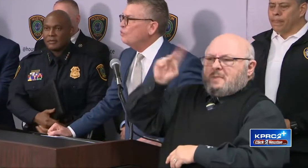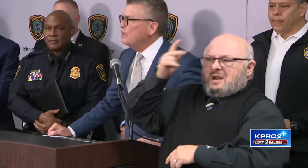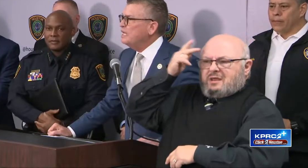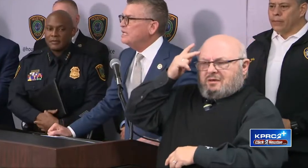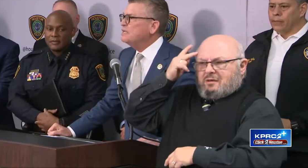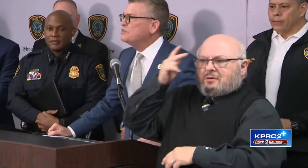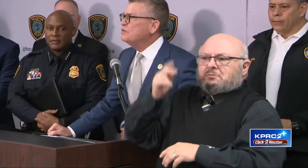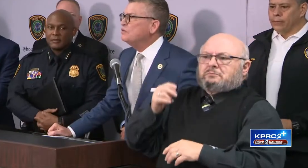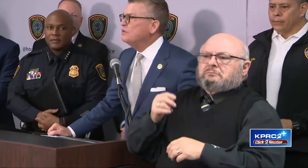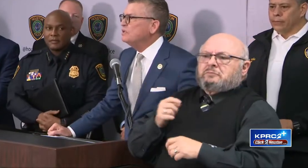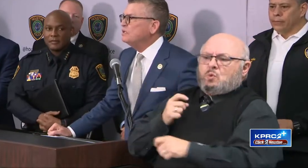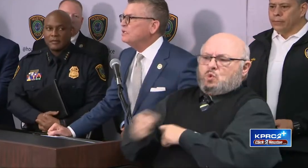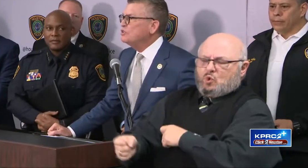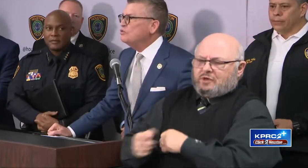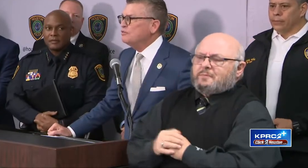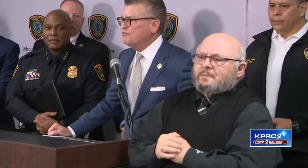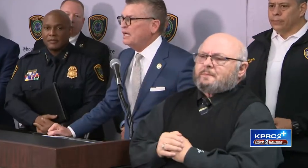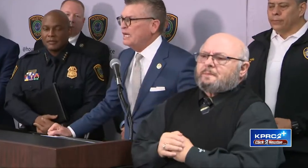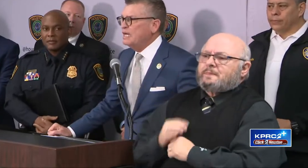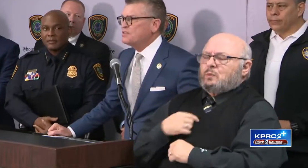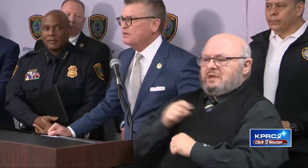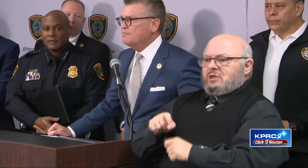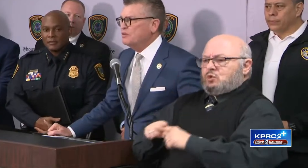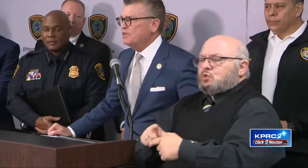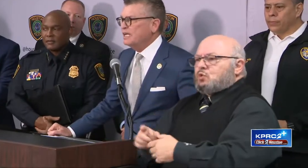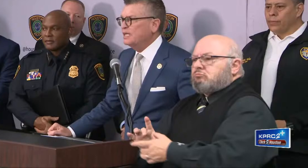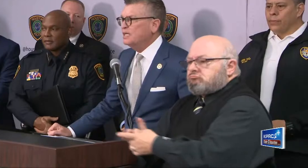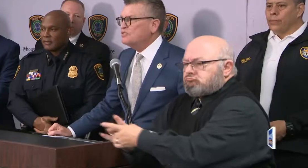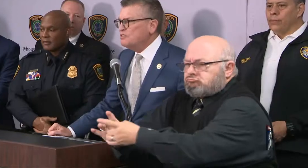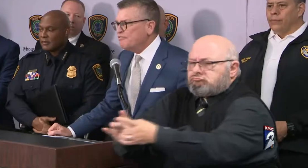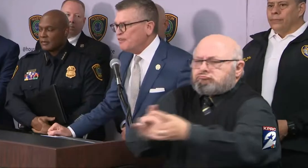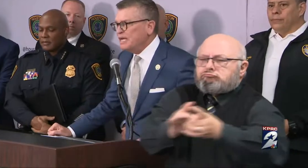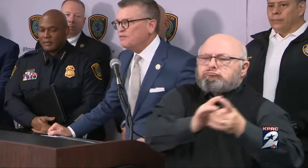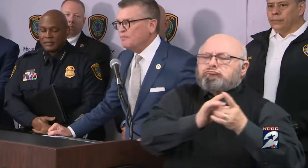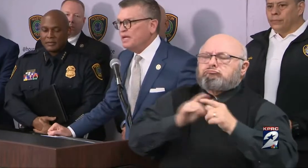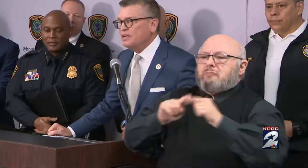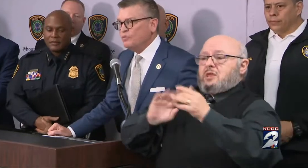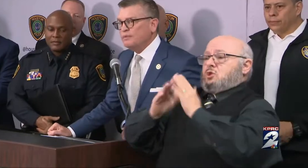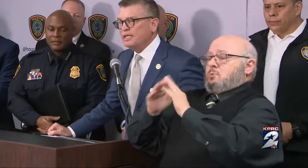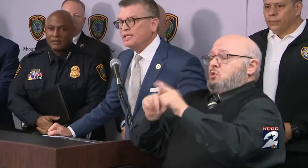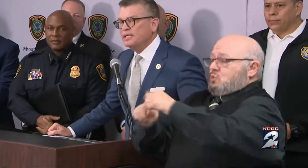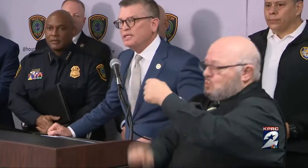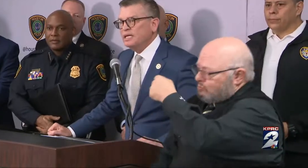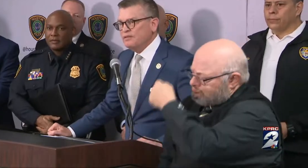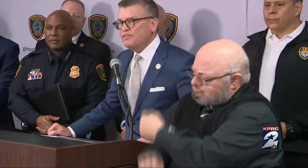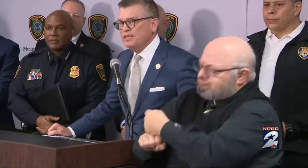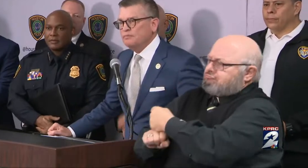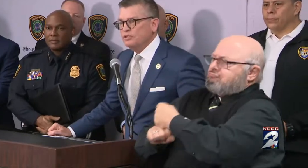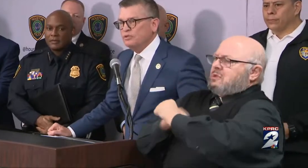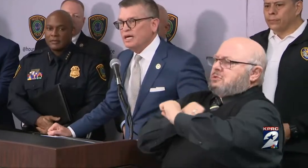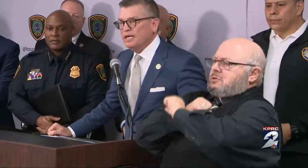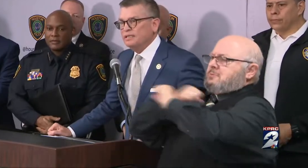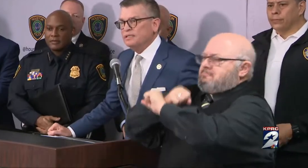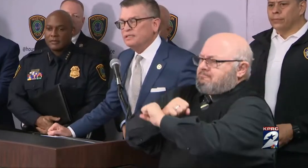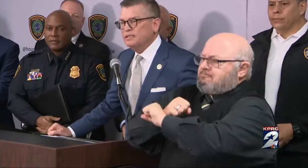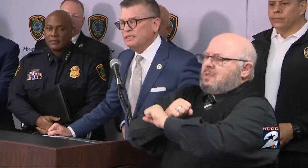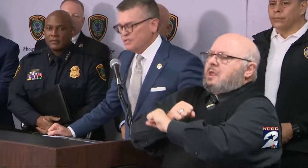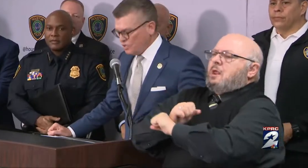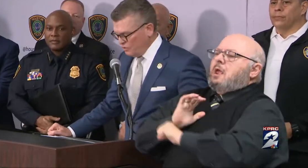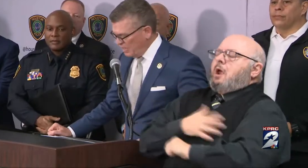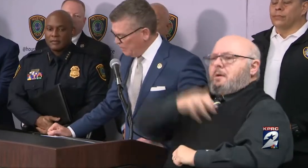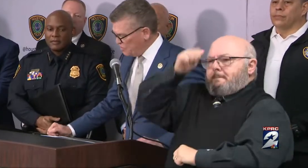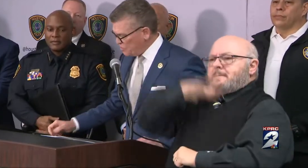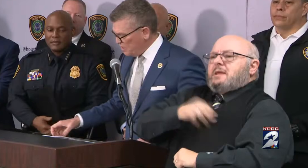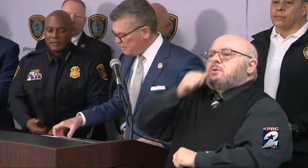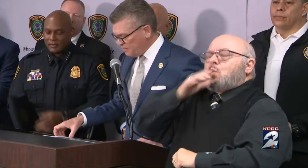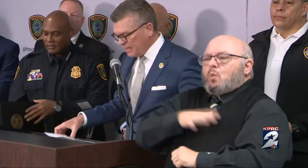And so we need to unify as a community to defend our men and women in the thin blue line.